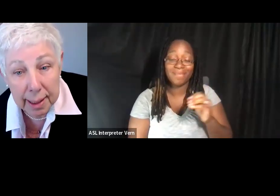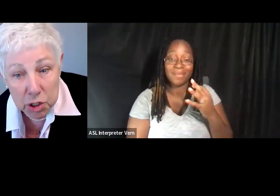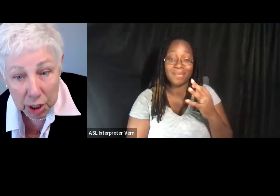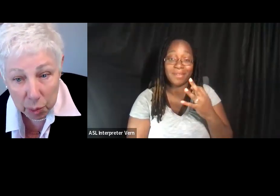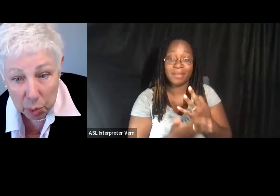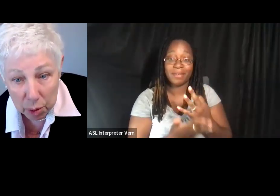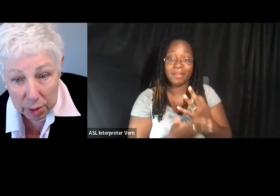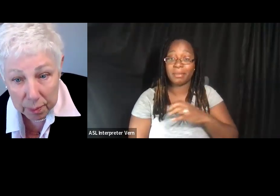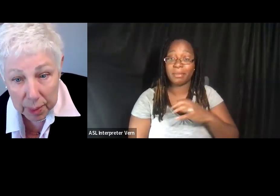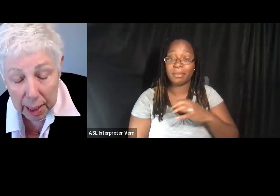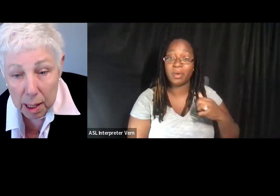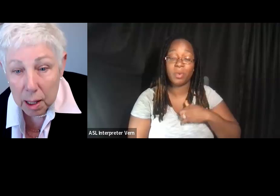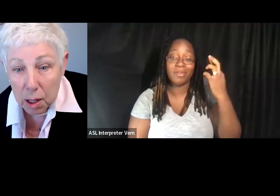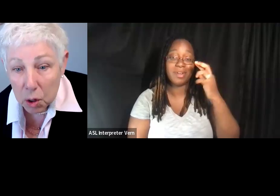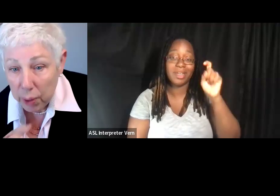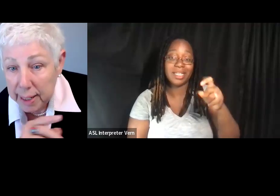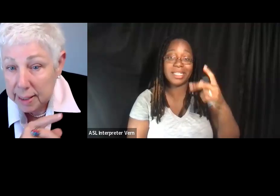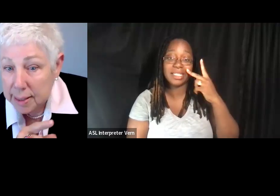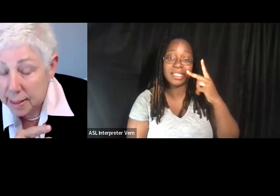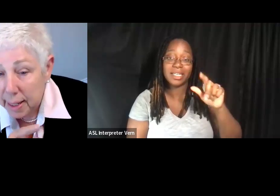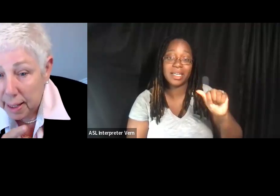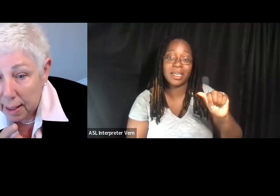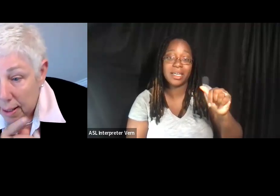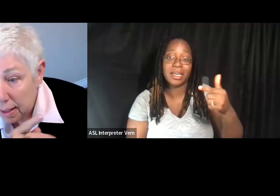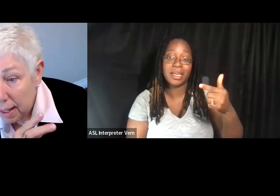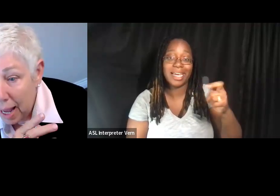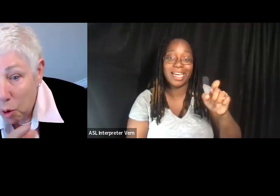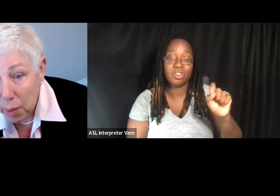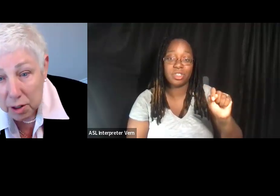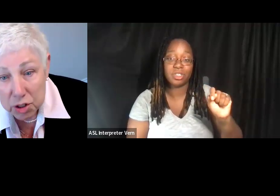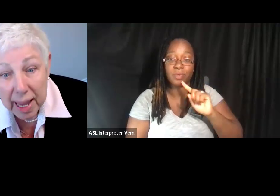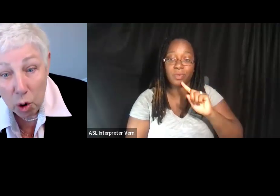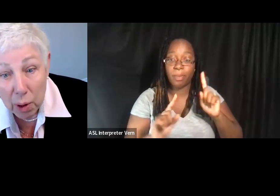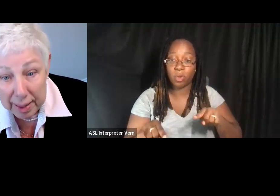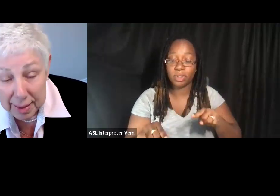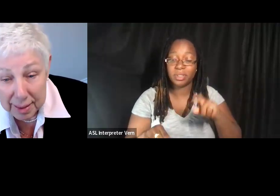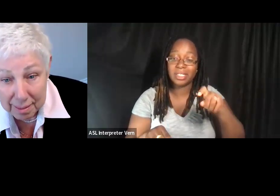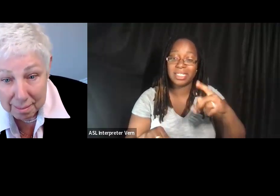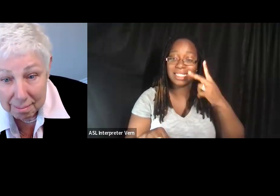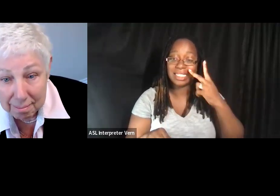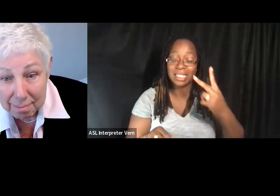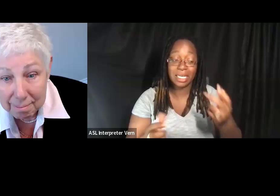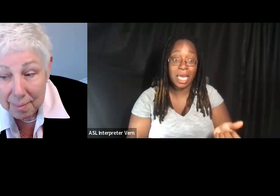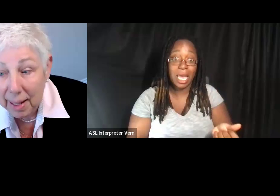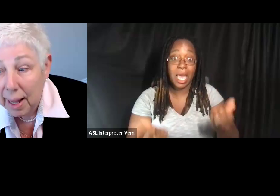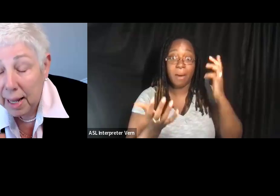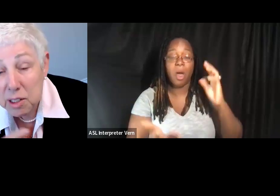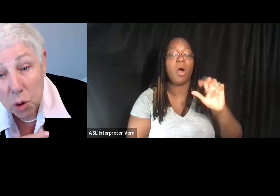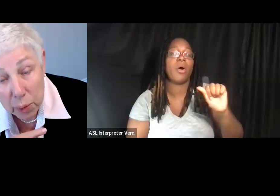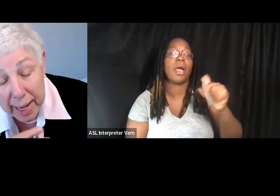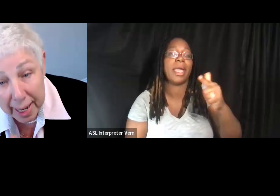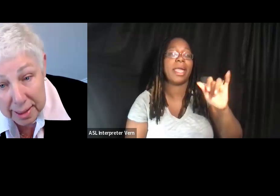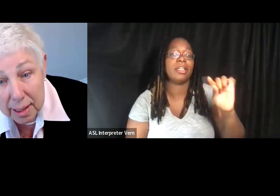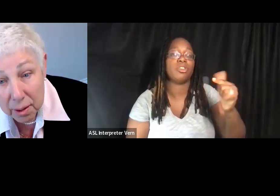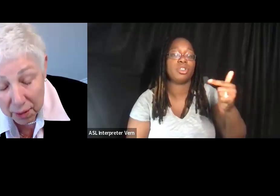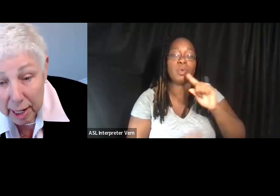see an aging report. We need to see how much they owe us. And so